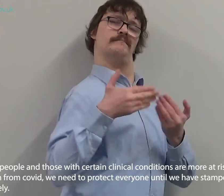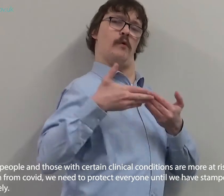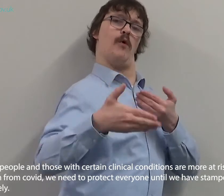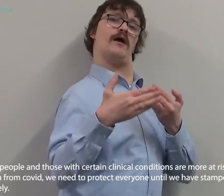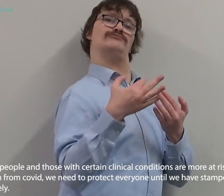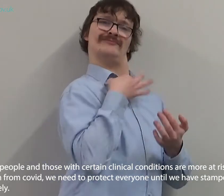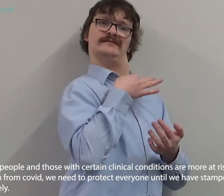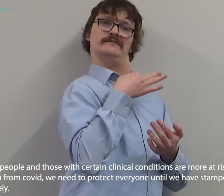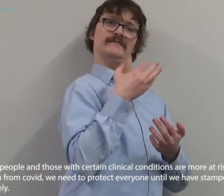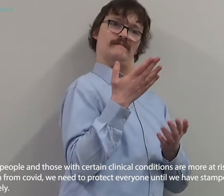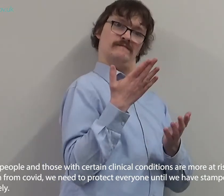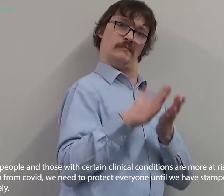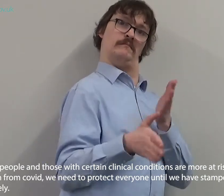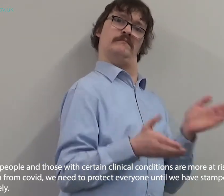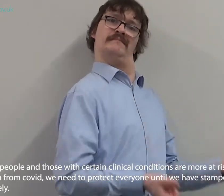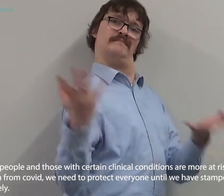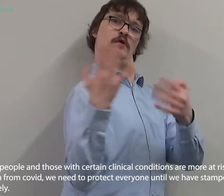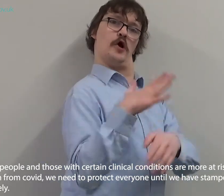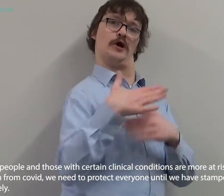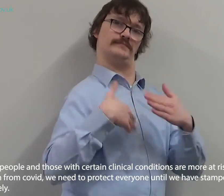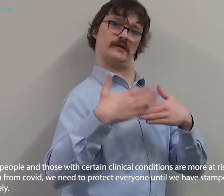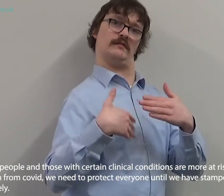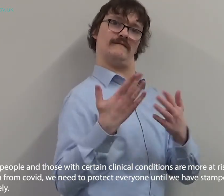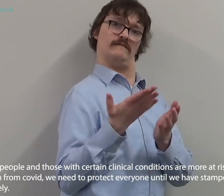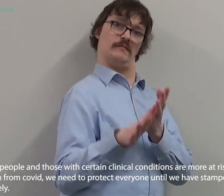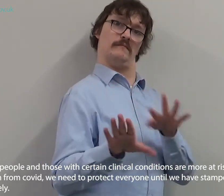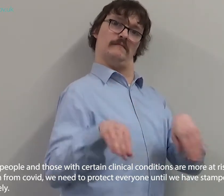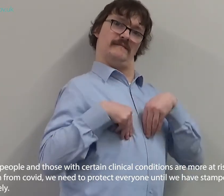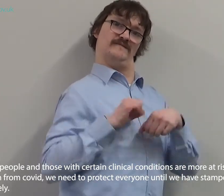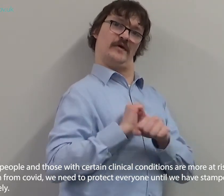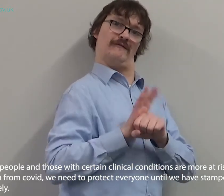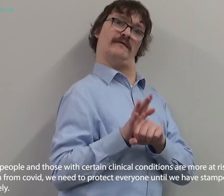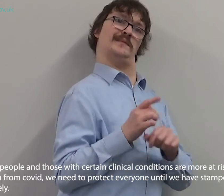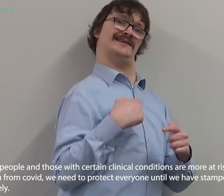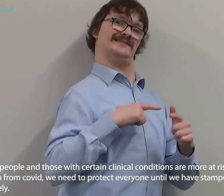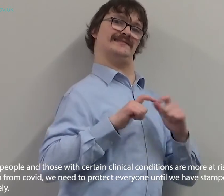we need to protect everyone until we have stamped out the virus completely.